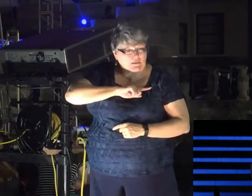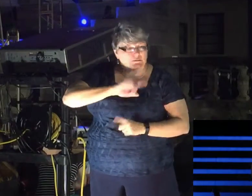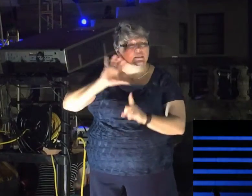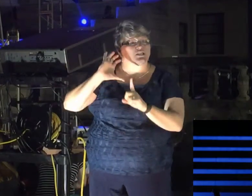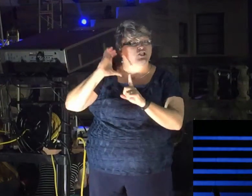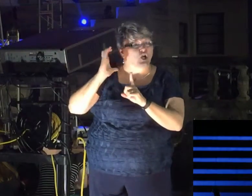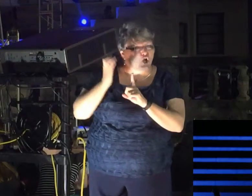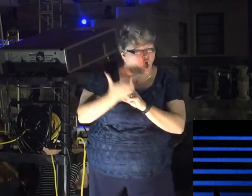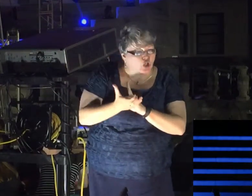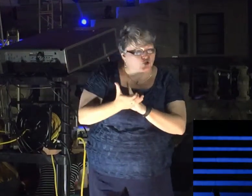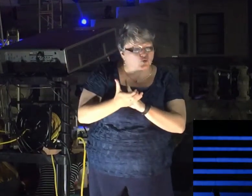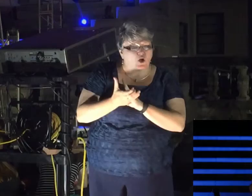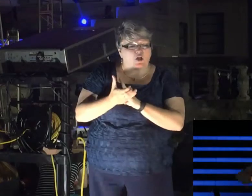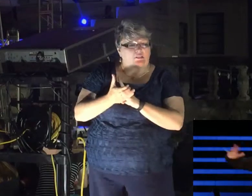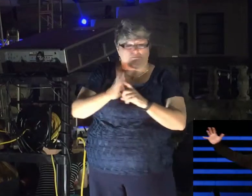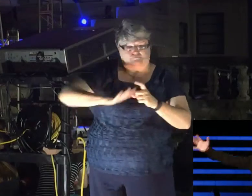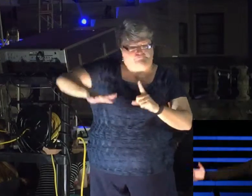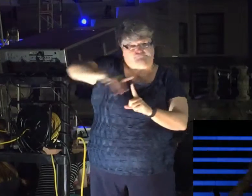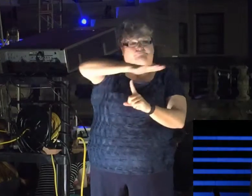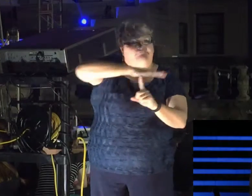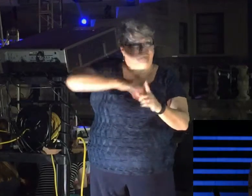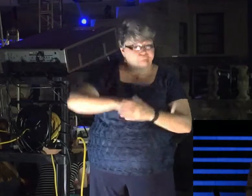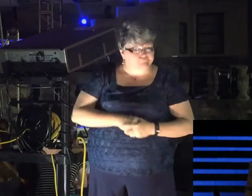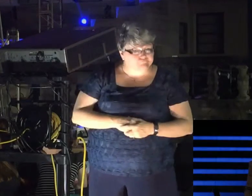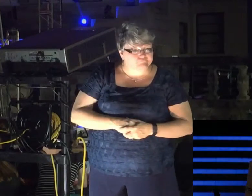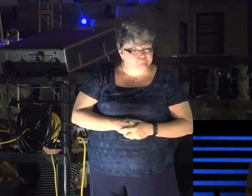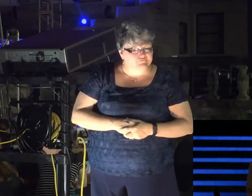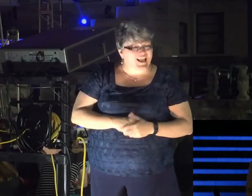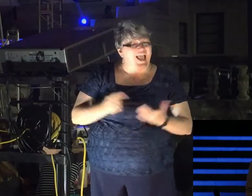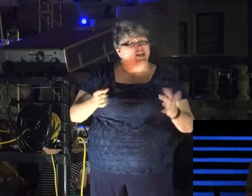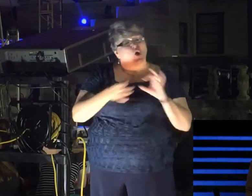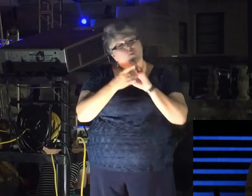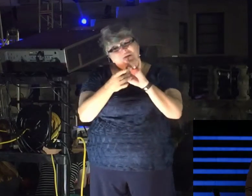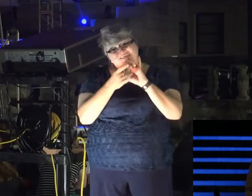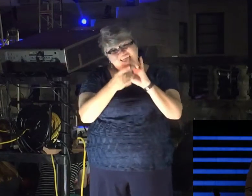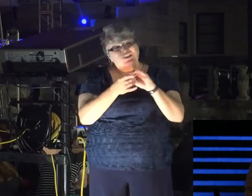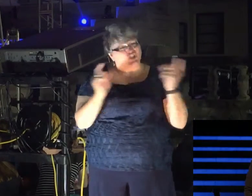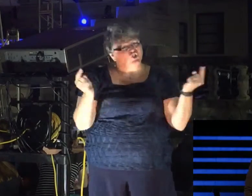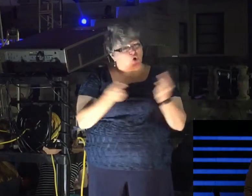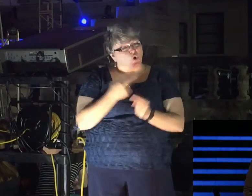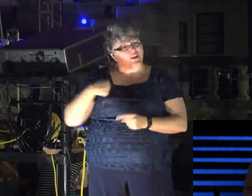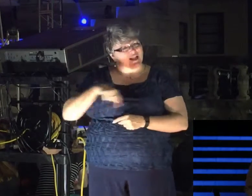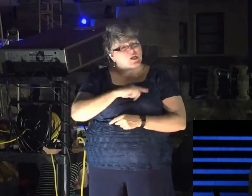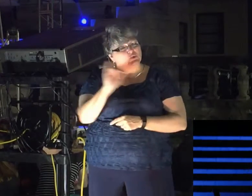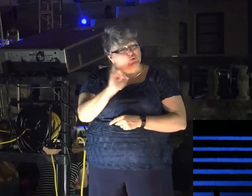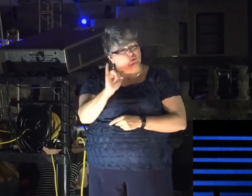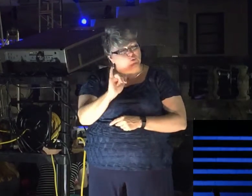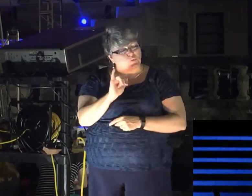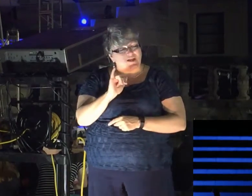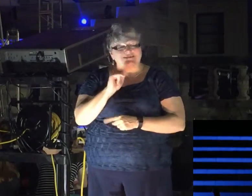hurting us, this cultural milieu we're in. And relationally, it's